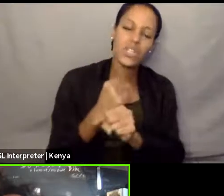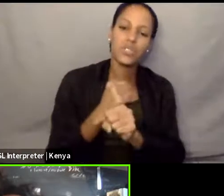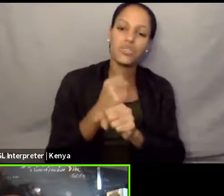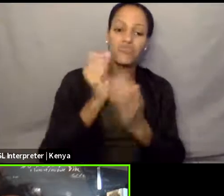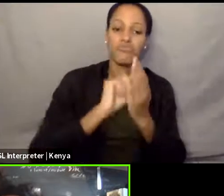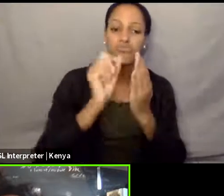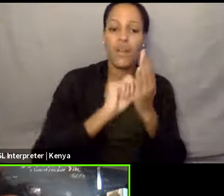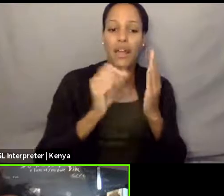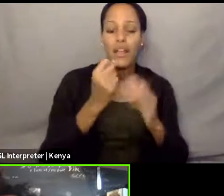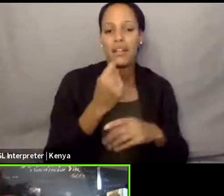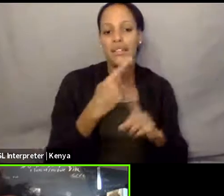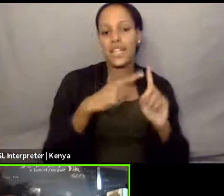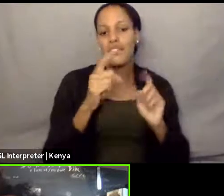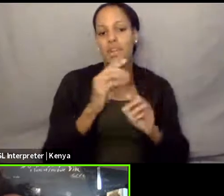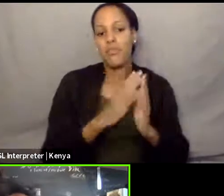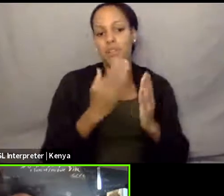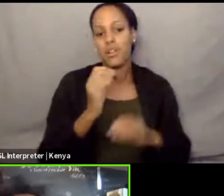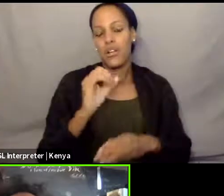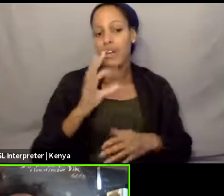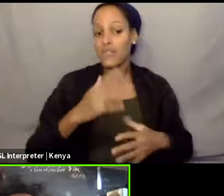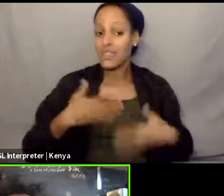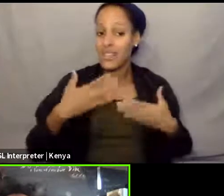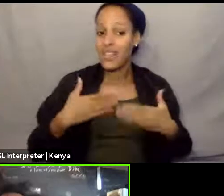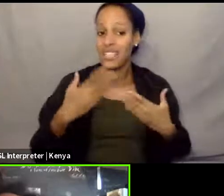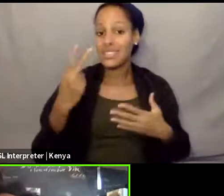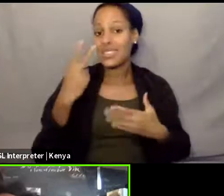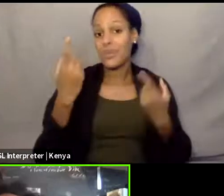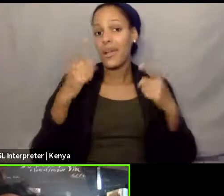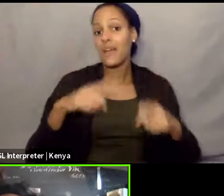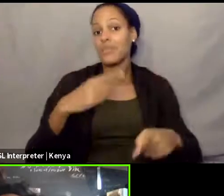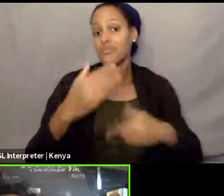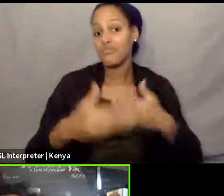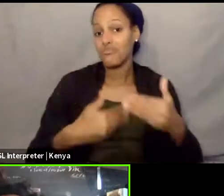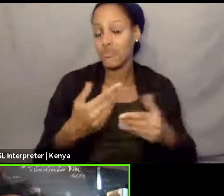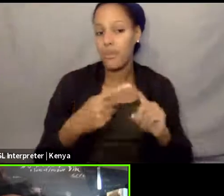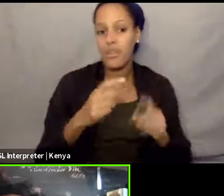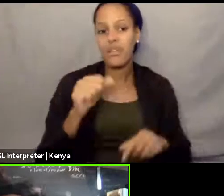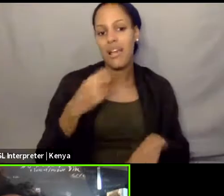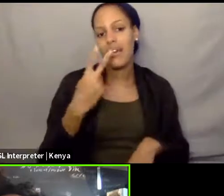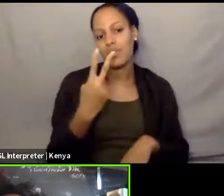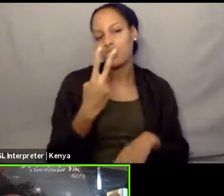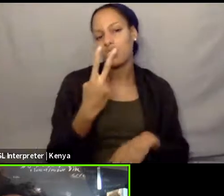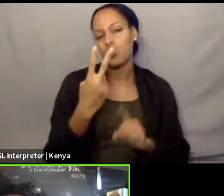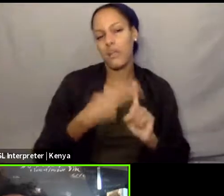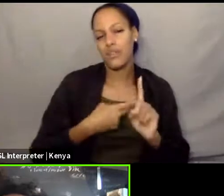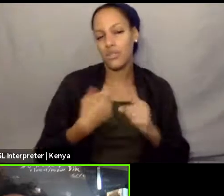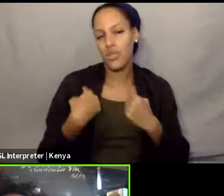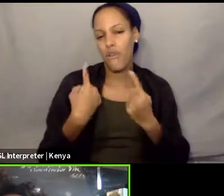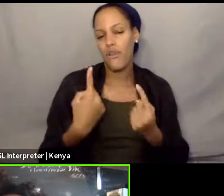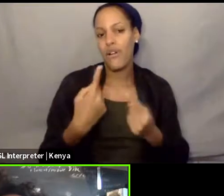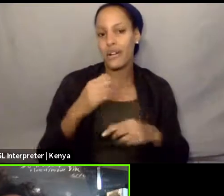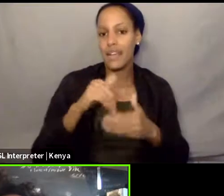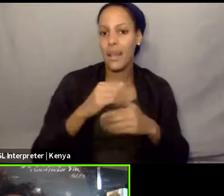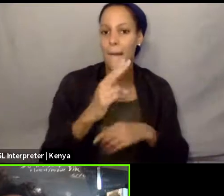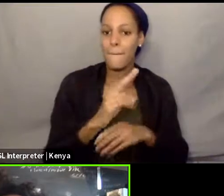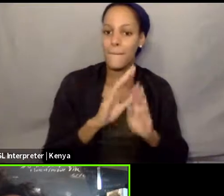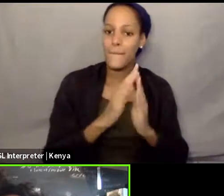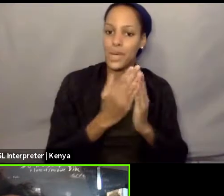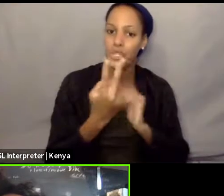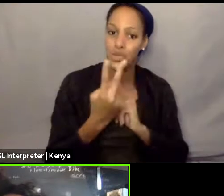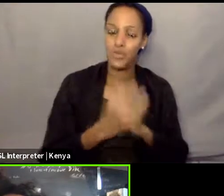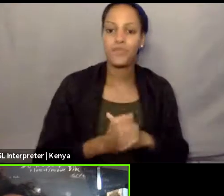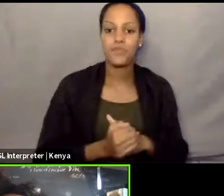know, see what happens. Yeah. So anyway, that's all to say that, yeah, I'm about 2 months and change into this book too.